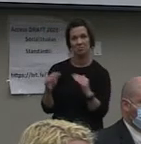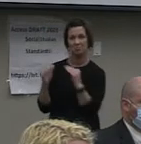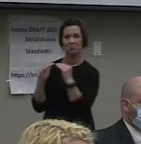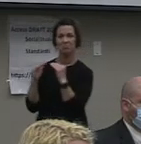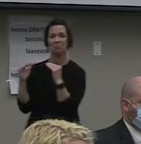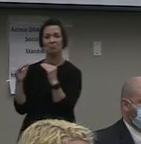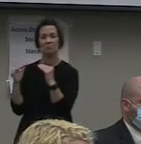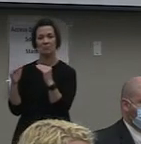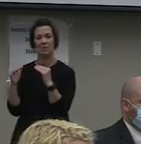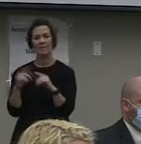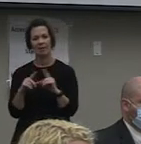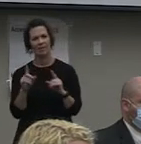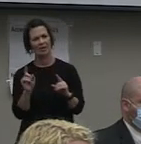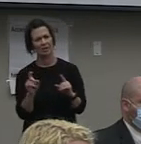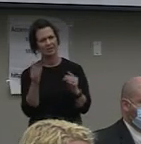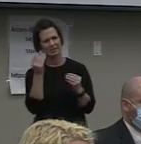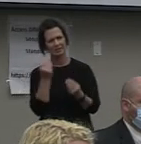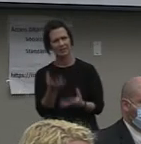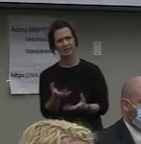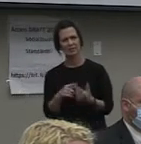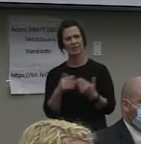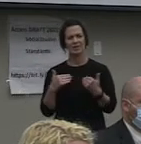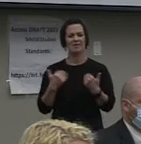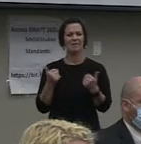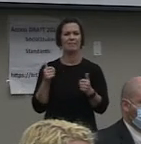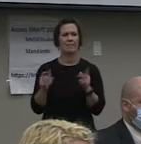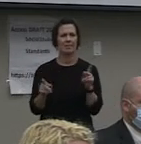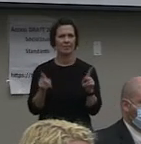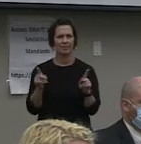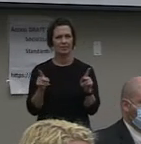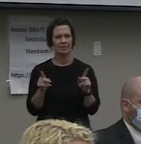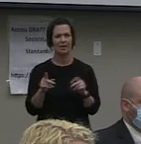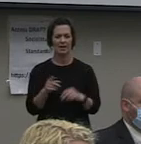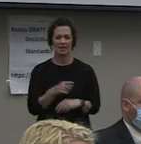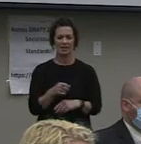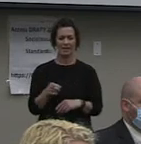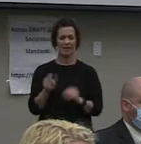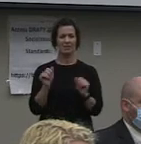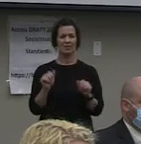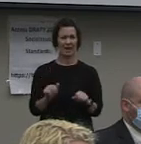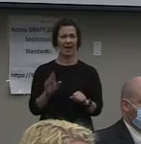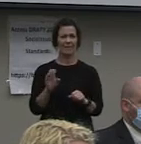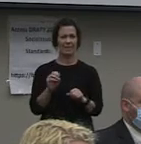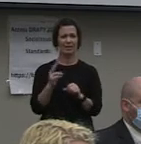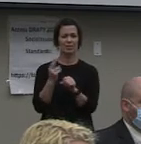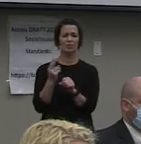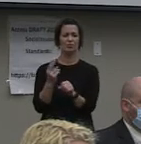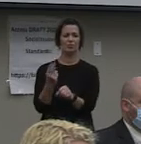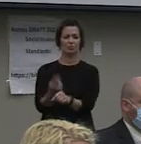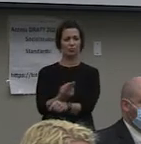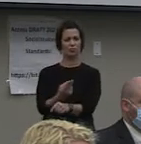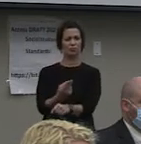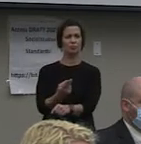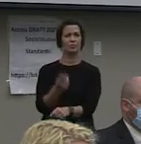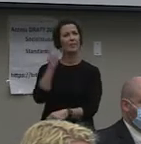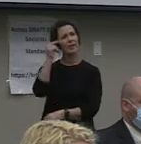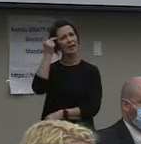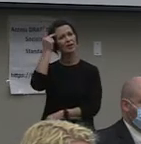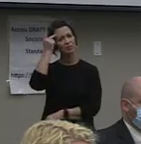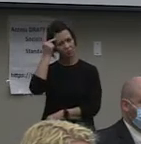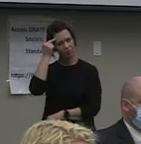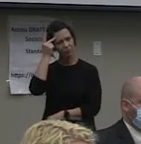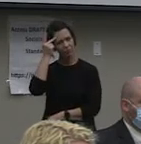to also let our young people know that they can be used for political purposes by emphasizing